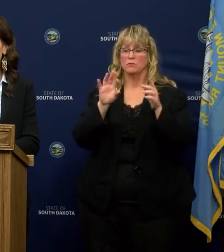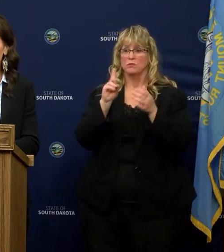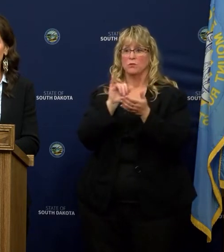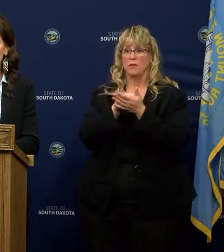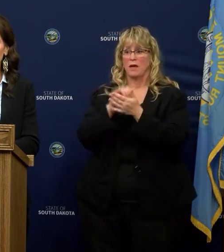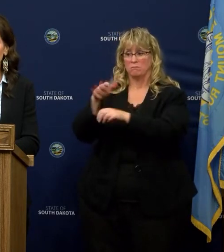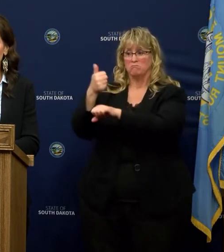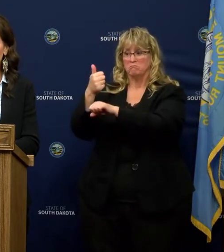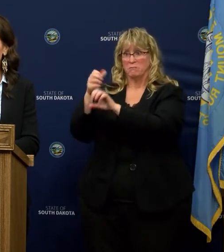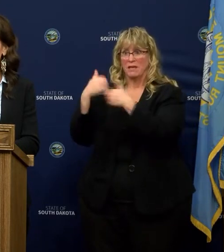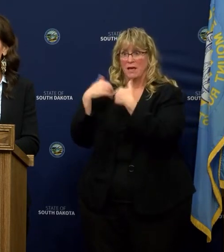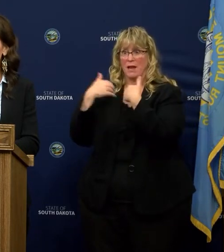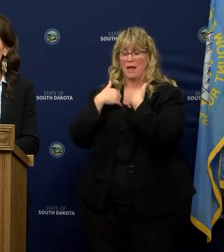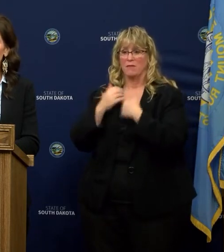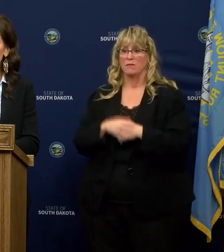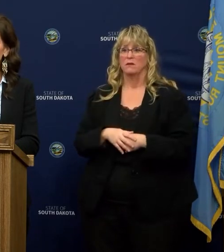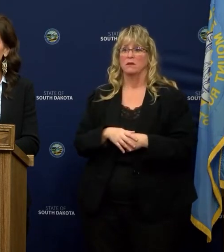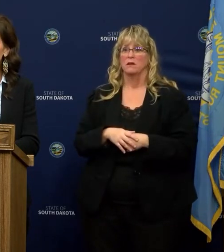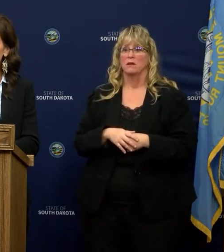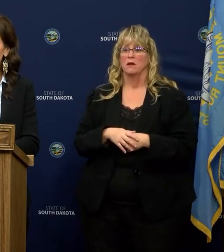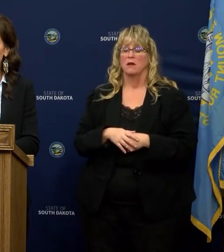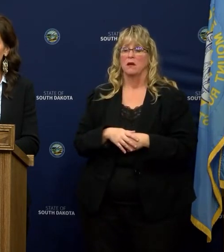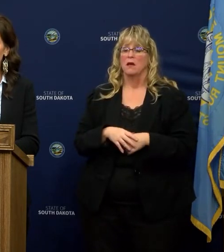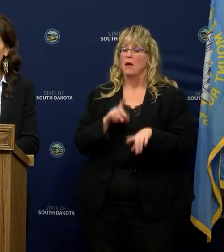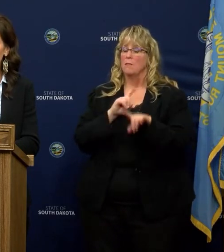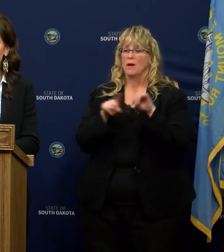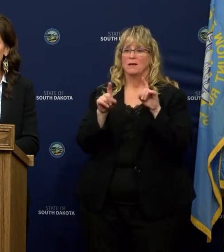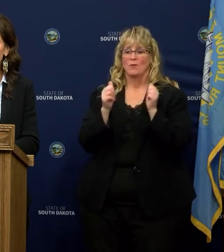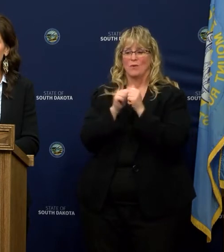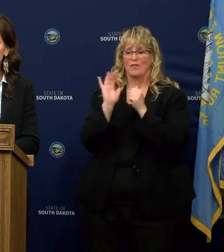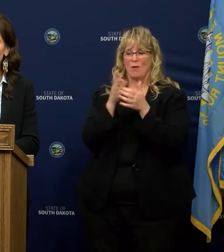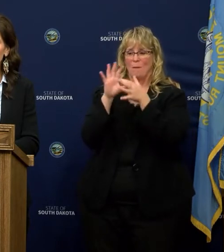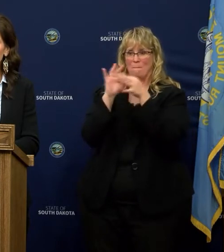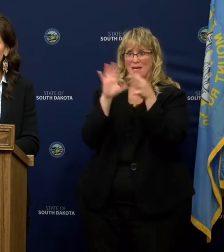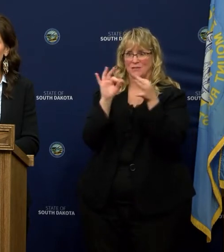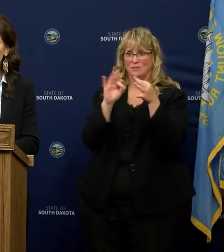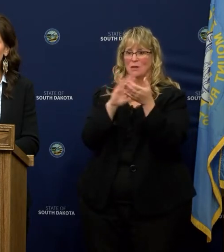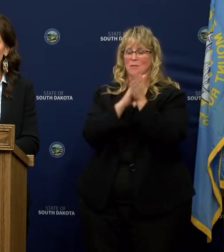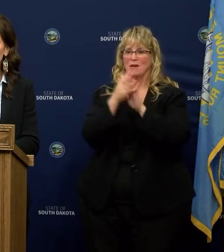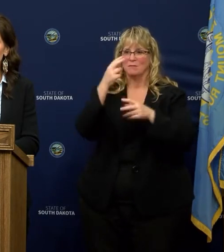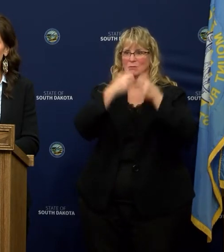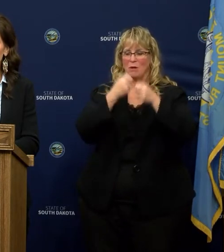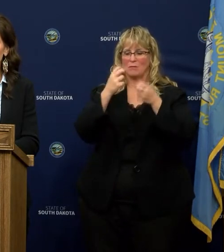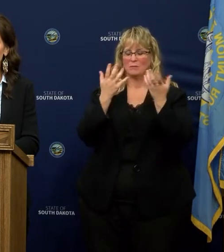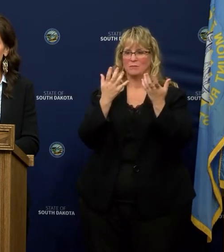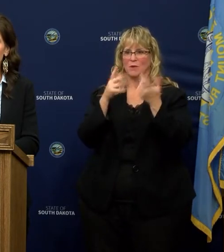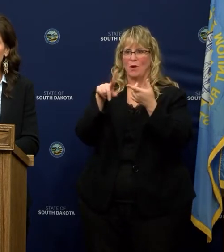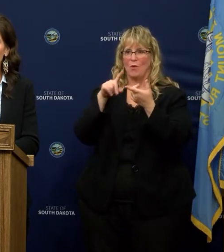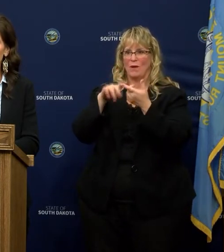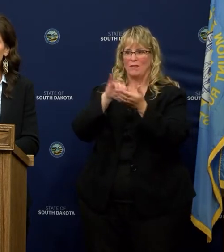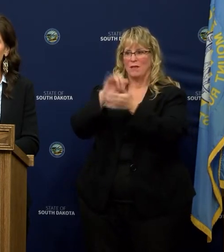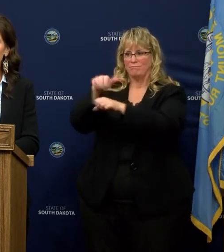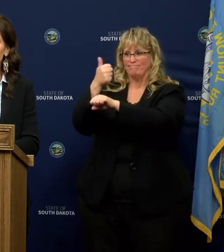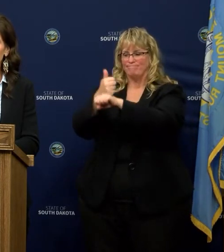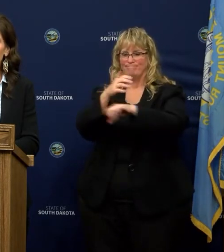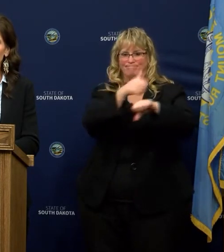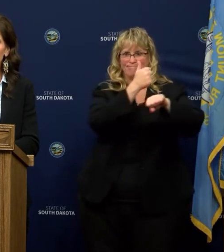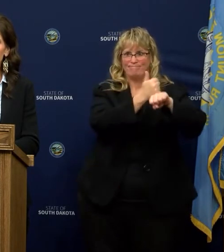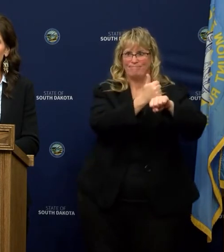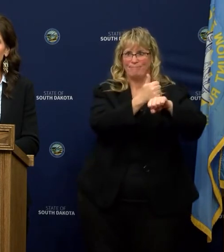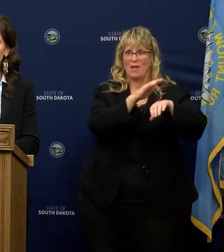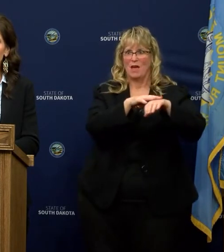do. We have been consistent in our message that this becomes an issue when those checkpoints are set up on state highways